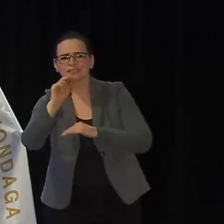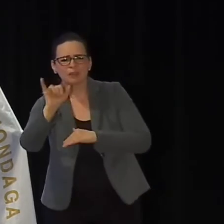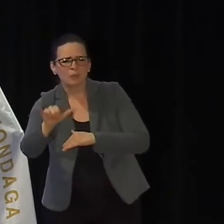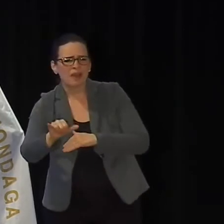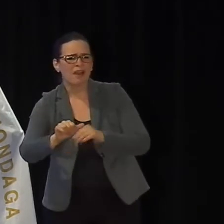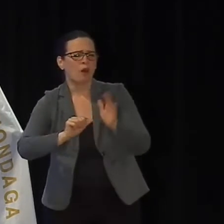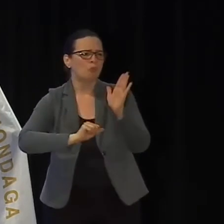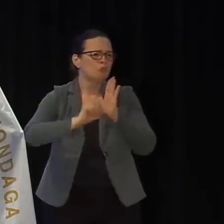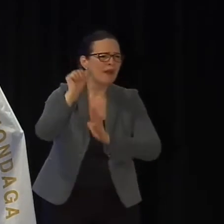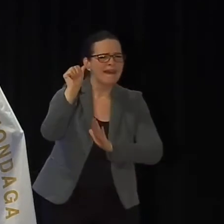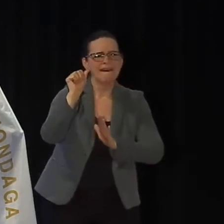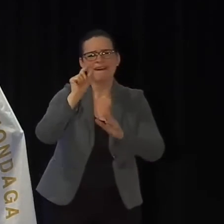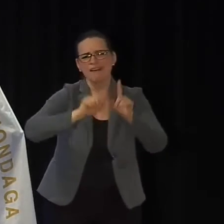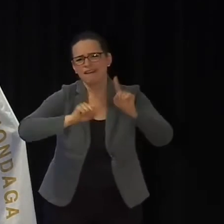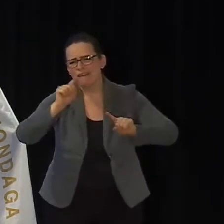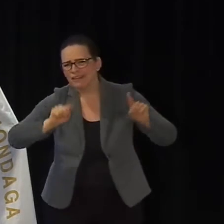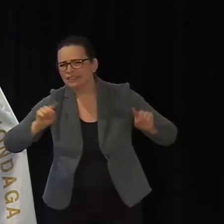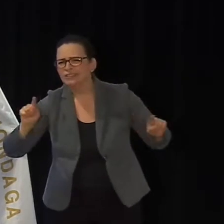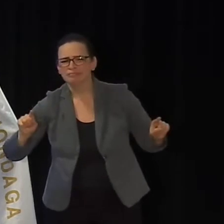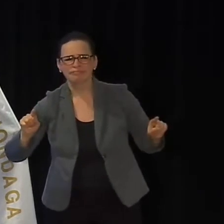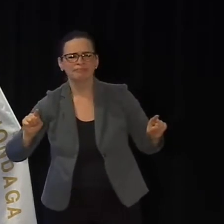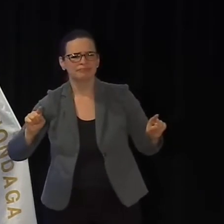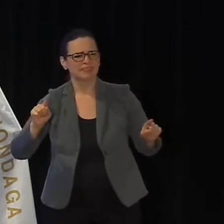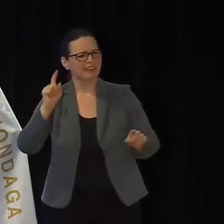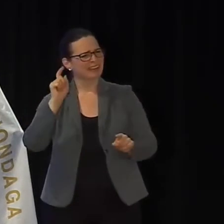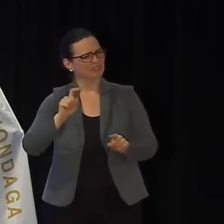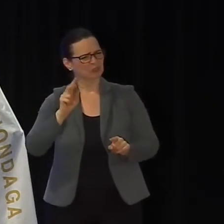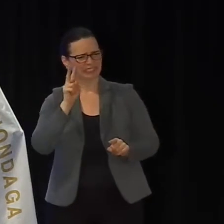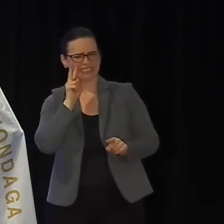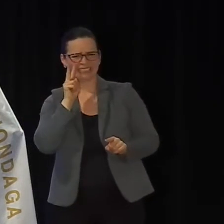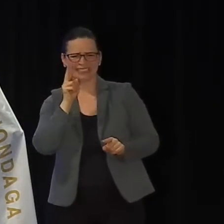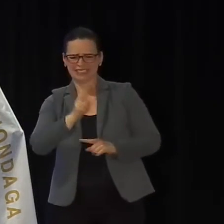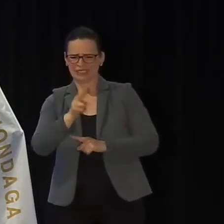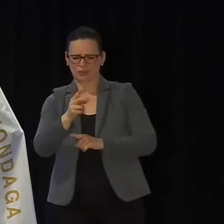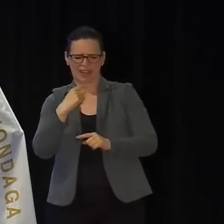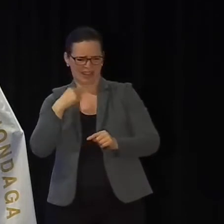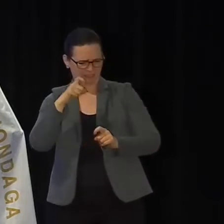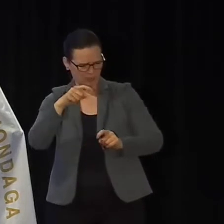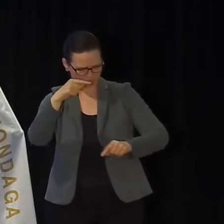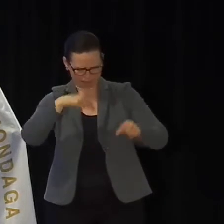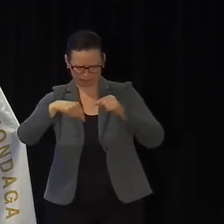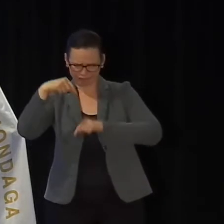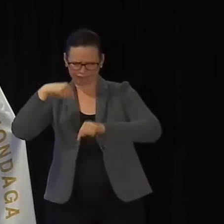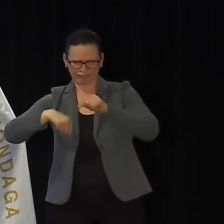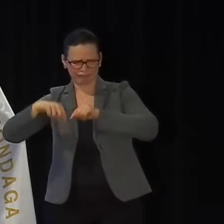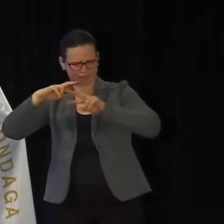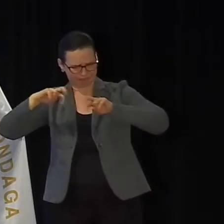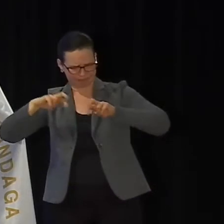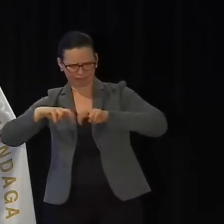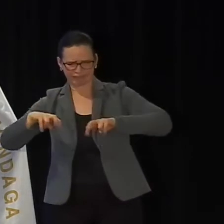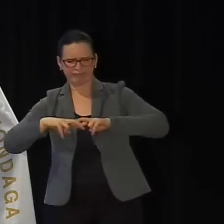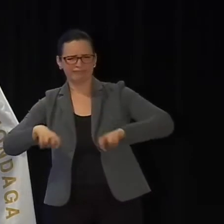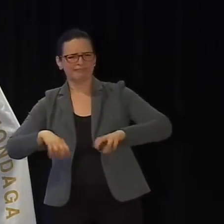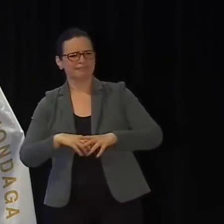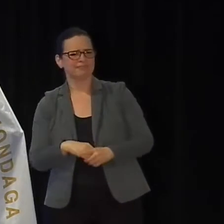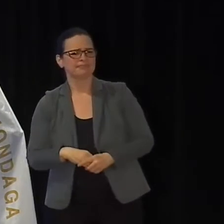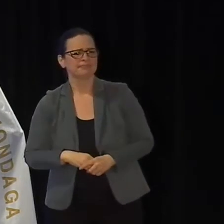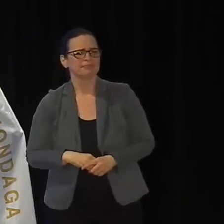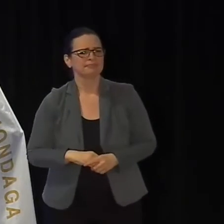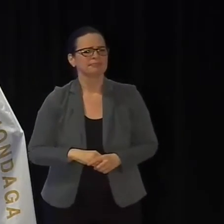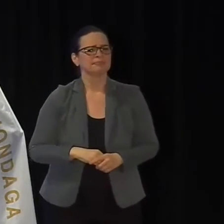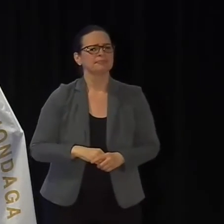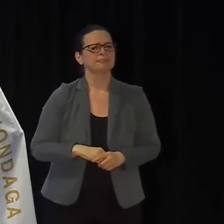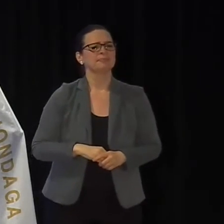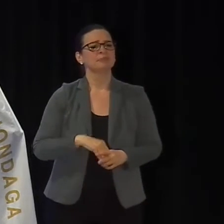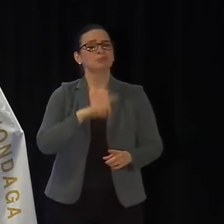what the history is. I'm assuming, I don't know how long these partners have been paying it. And again, certain individuals in the